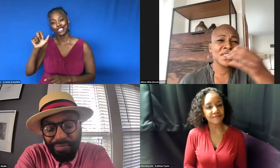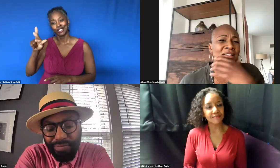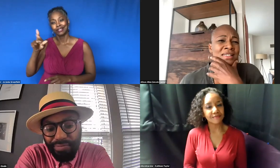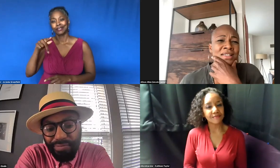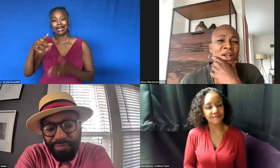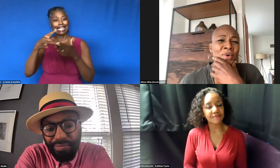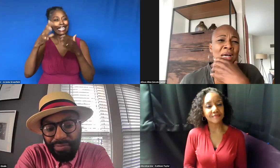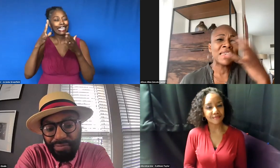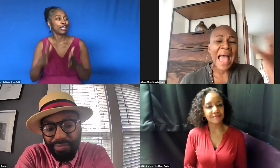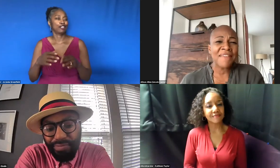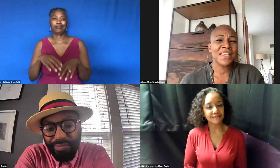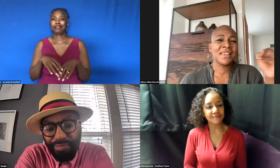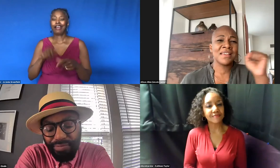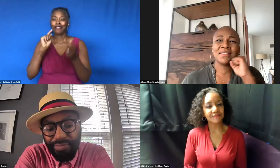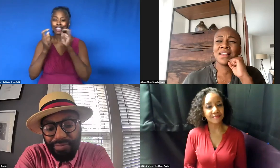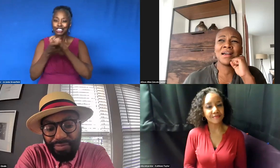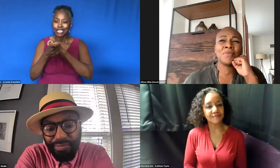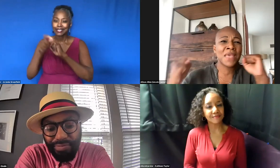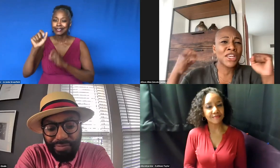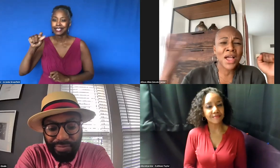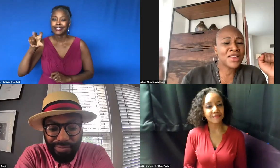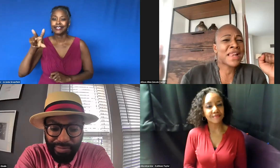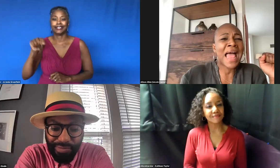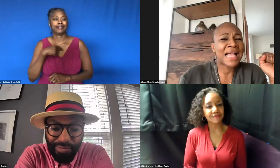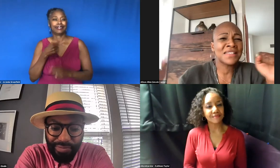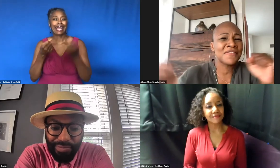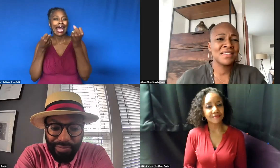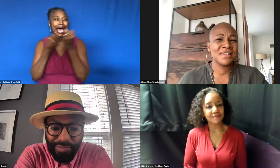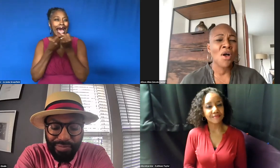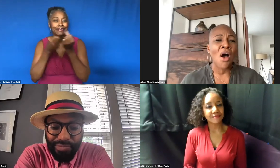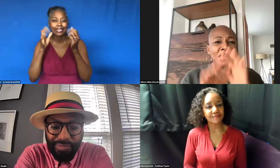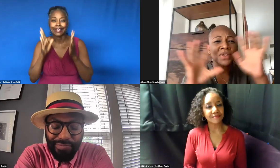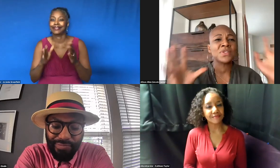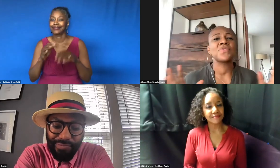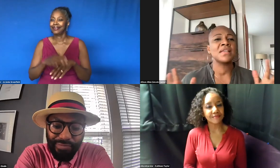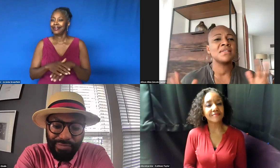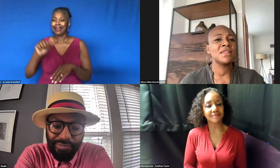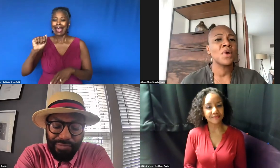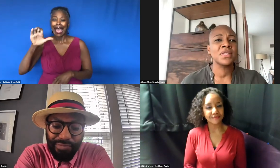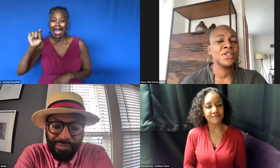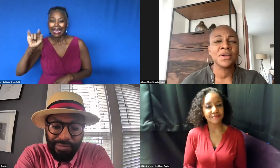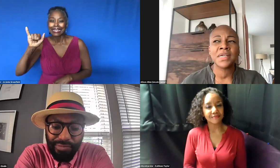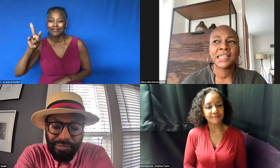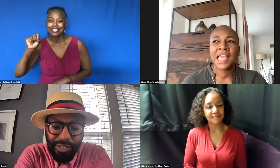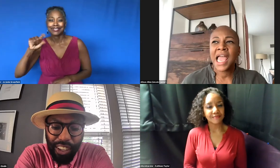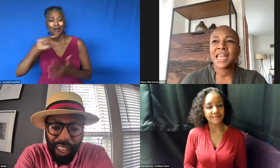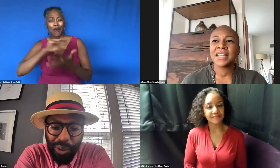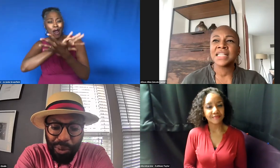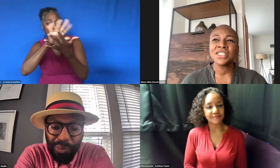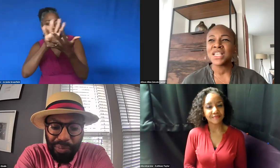change agent, you know, an advocate, and, you know, an activist, you know, all of those are things in the work that you're